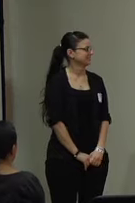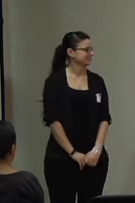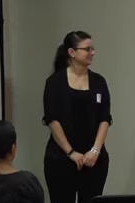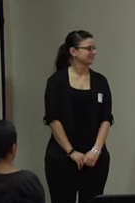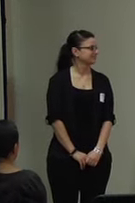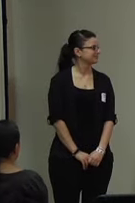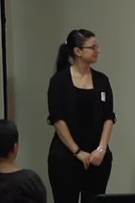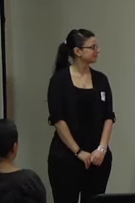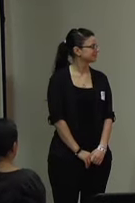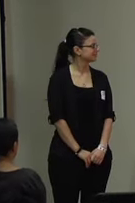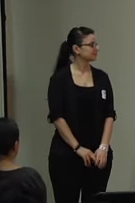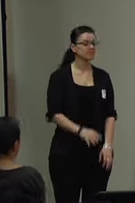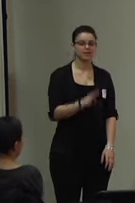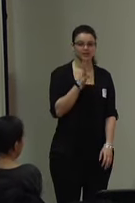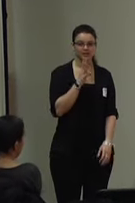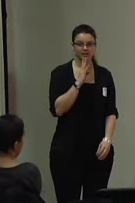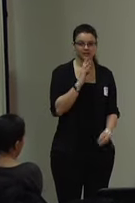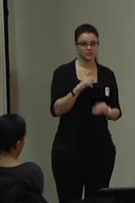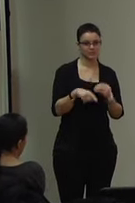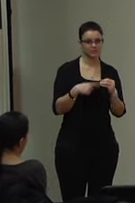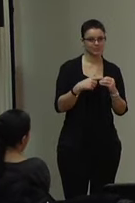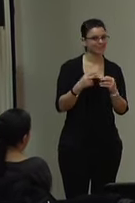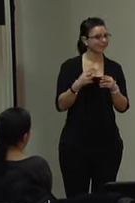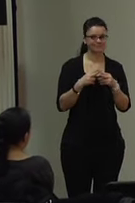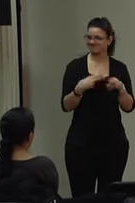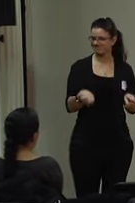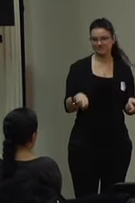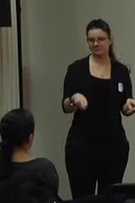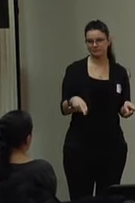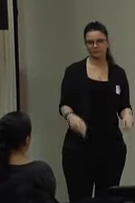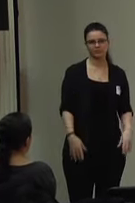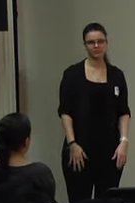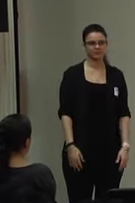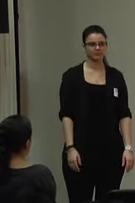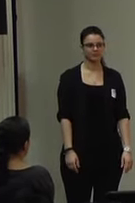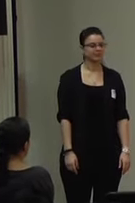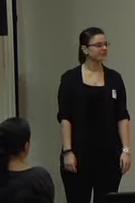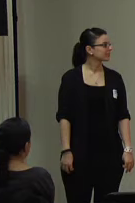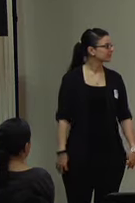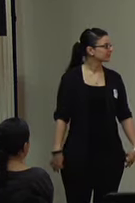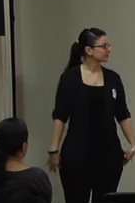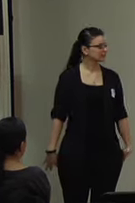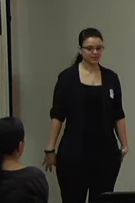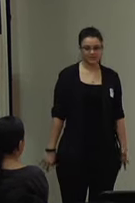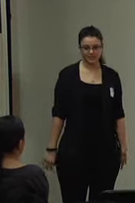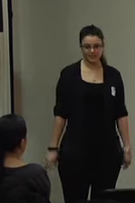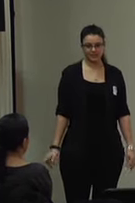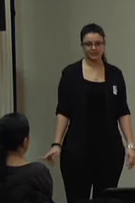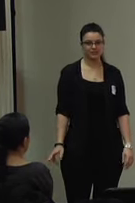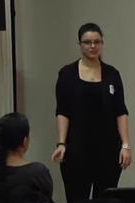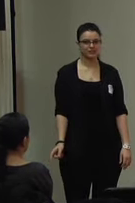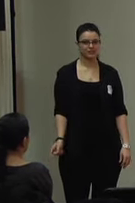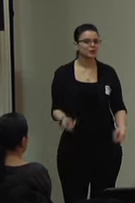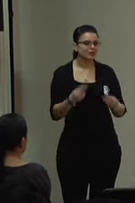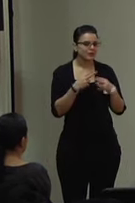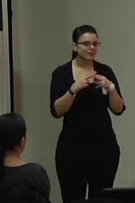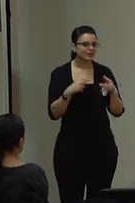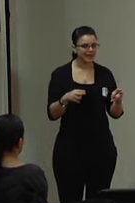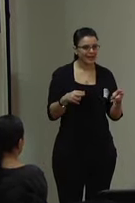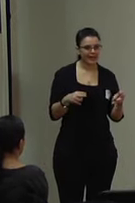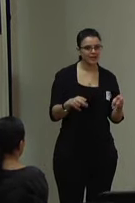So let's talk about a little bit about eliminating eggs. We think of, or probably grew up thinking of, eggs as a common ingredient